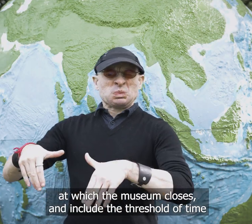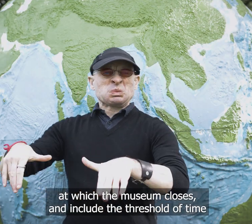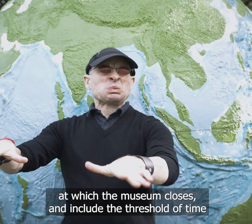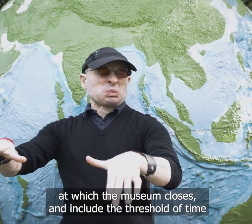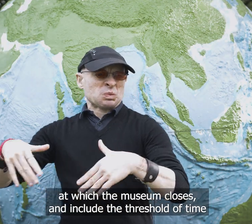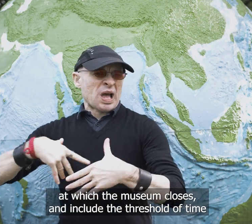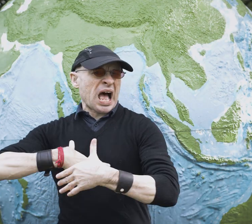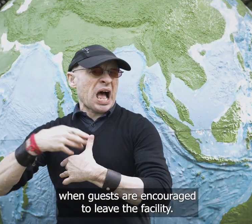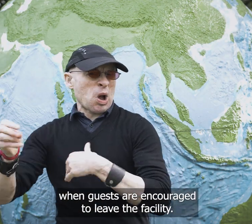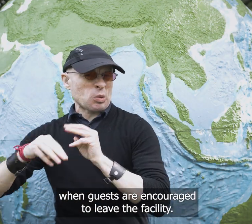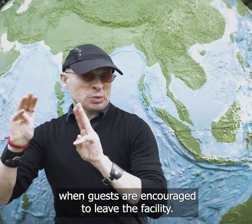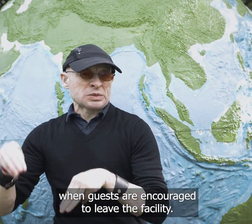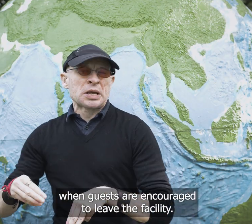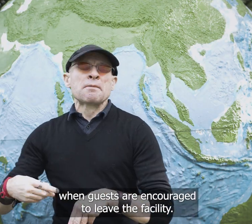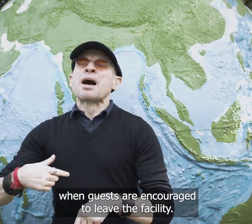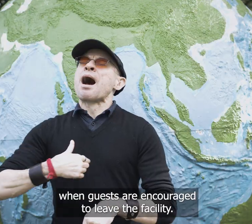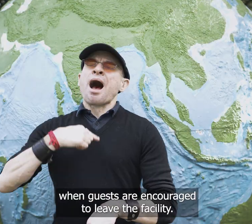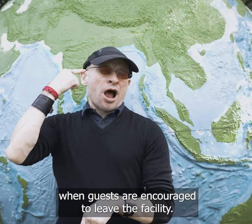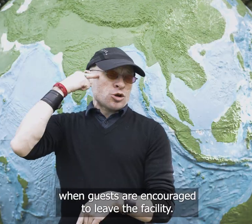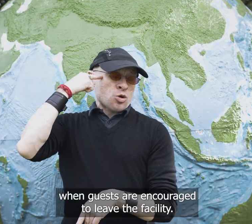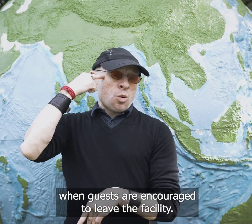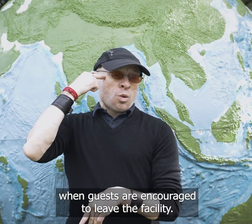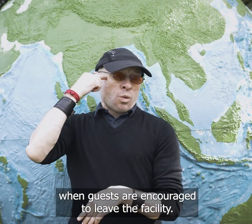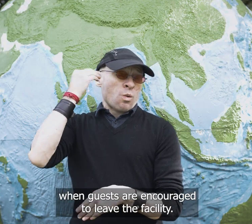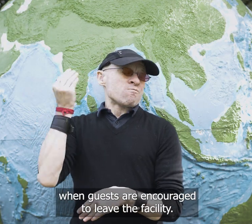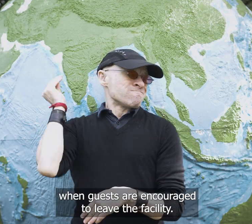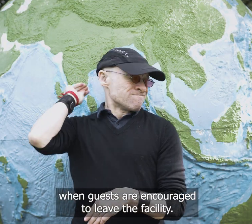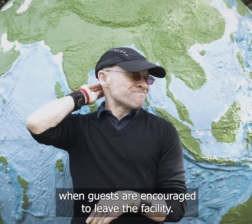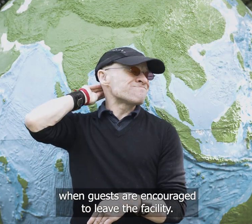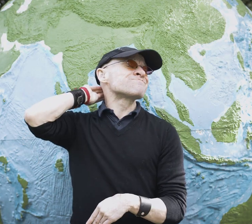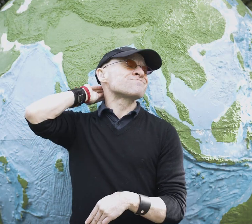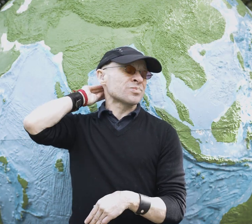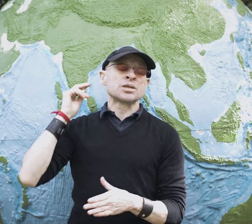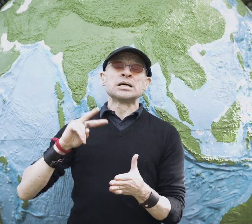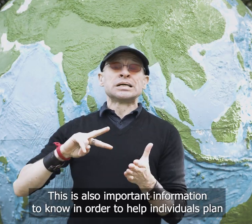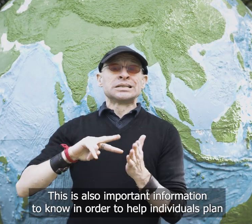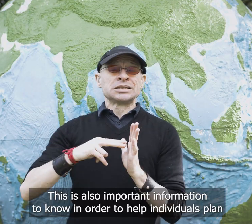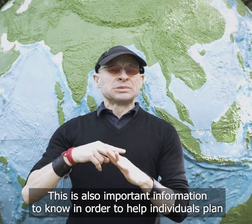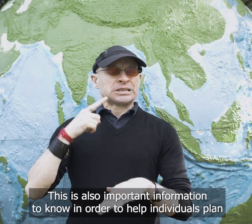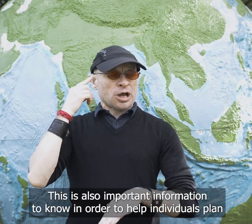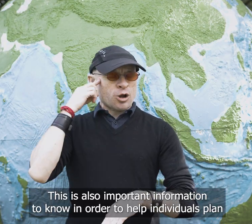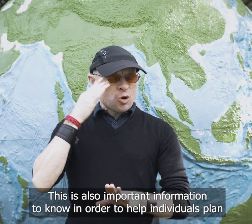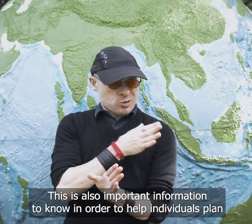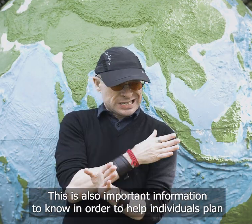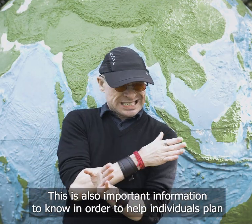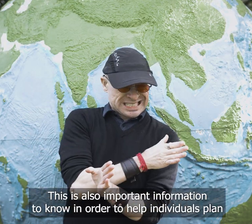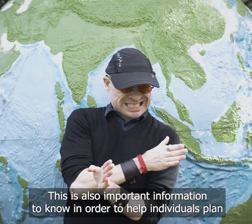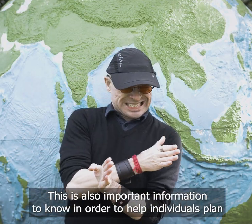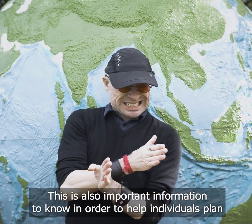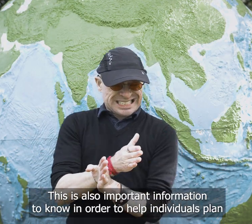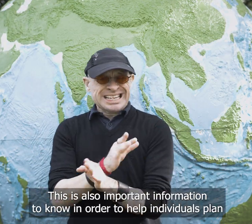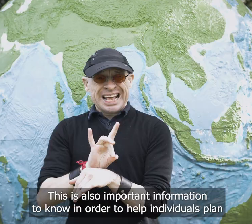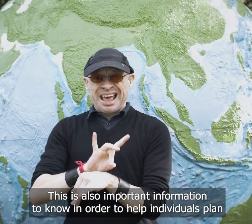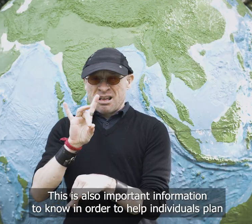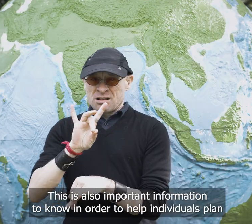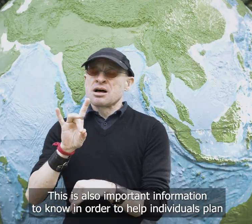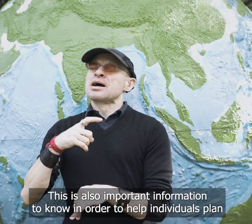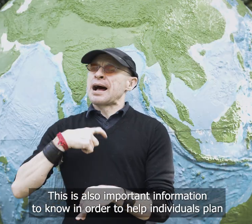of time when guests are encouraged to leave the facility. This is also important information to know in order to